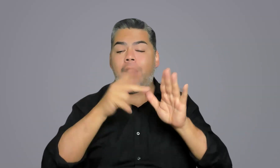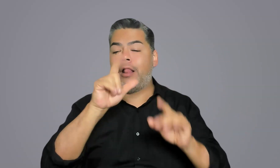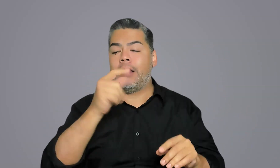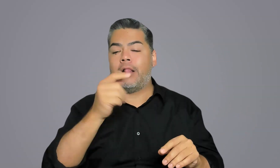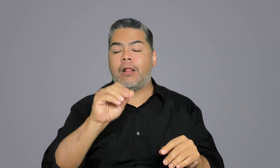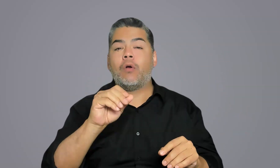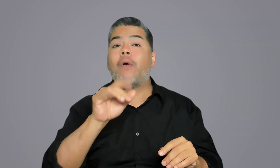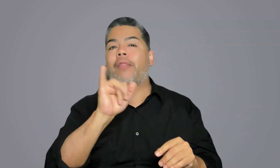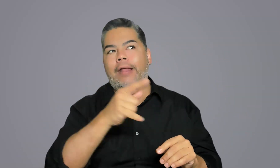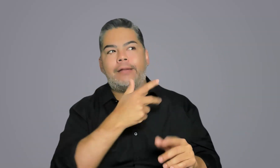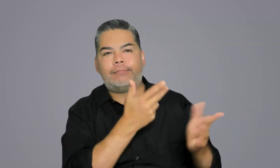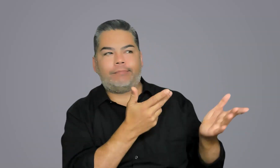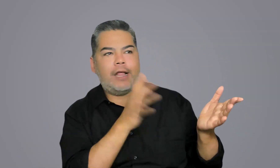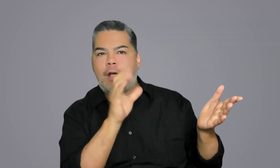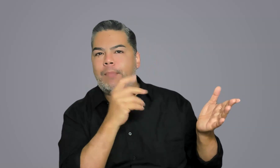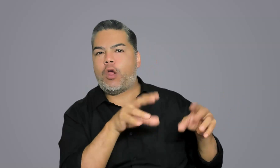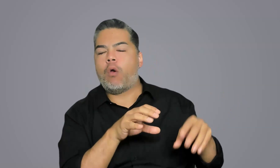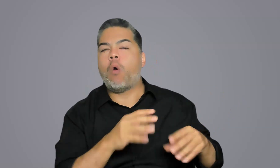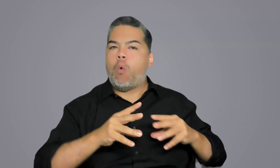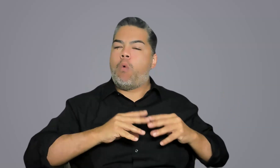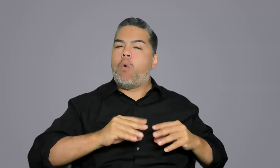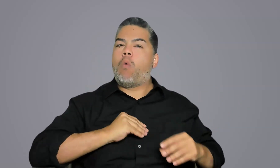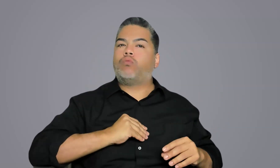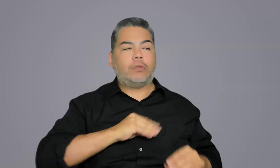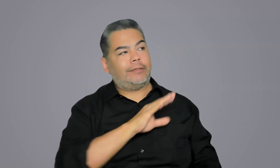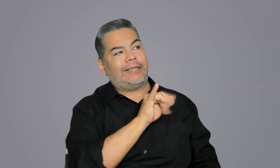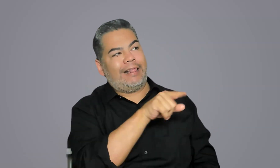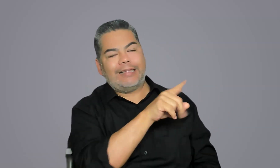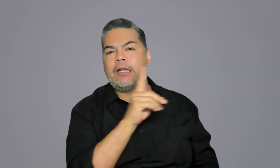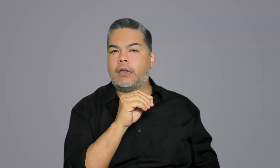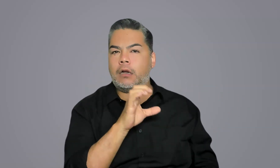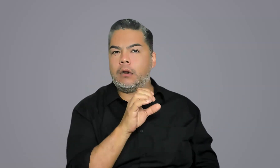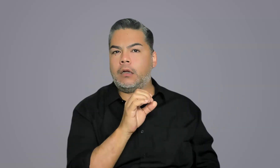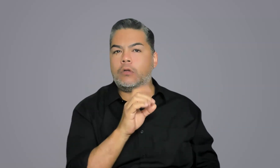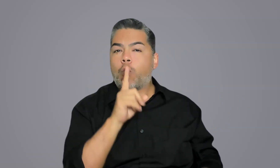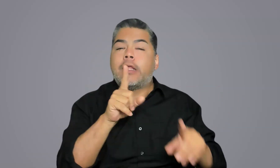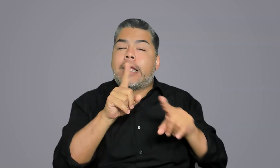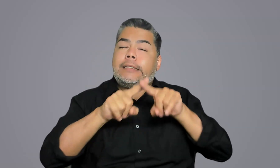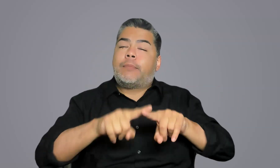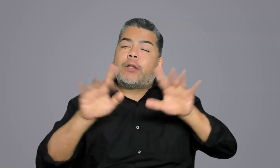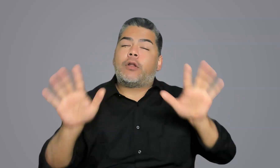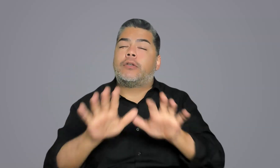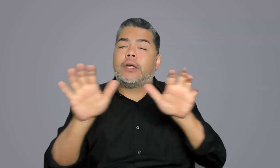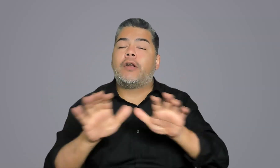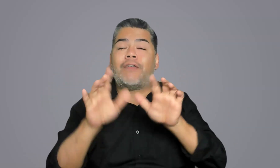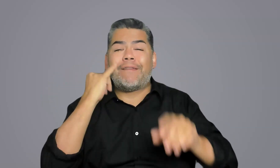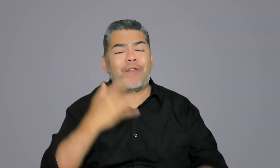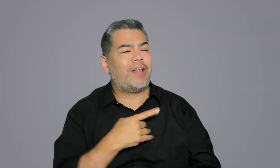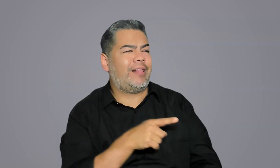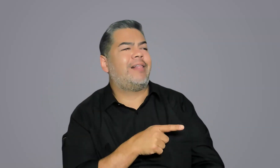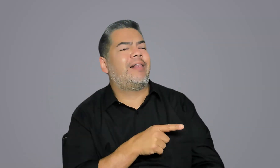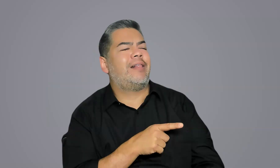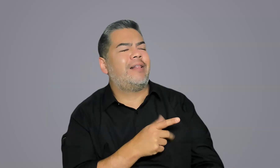document is owned by that organization, for example. So always consider how decorative it really is. If you really don't think it adds any extra